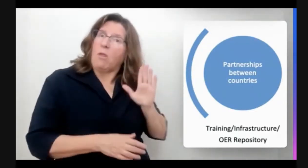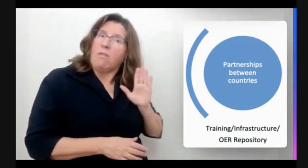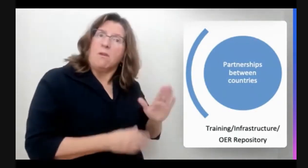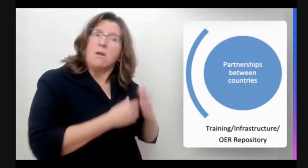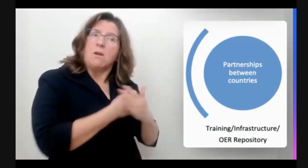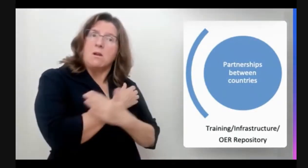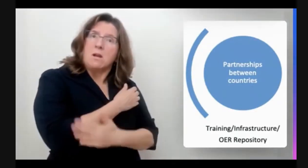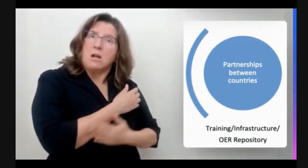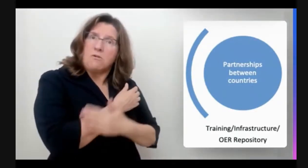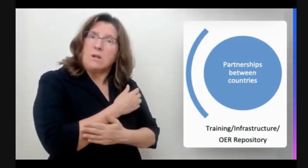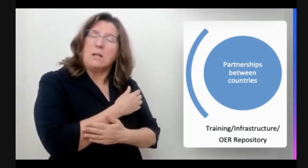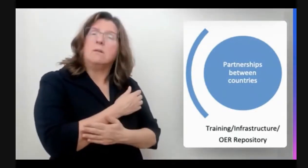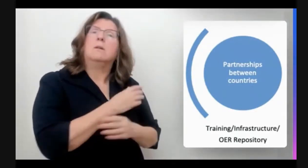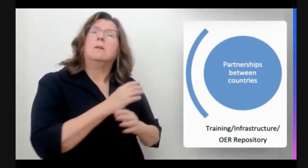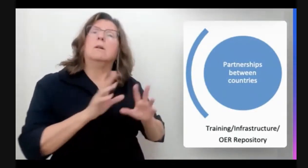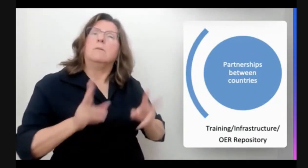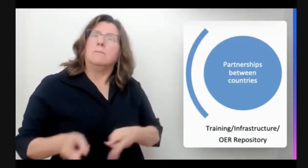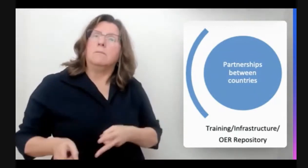learners,